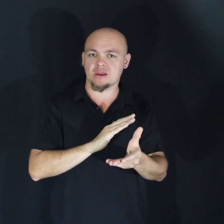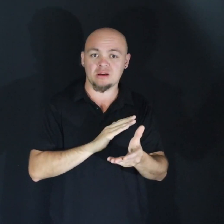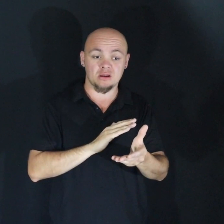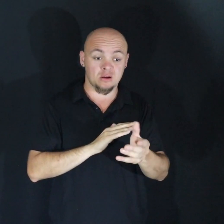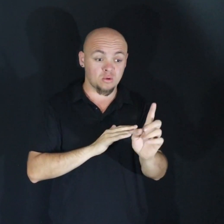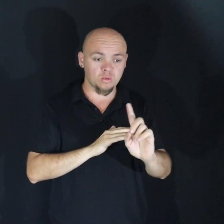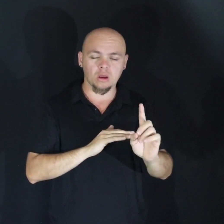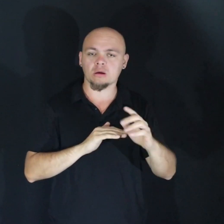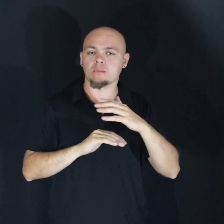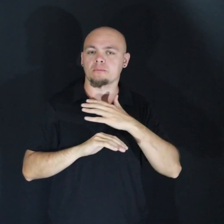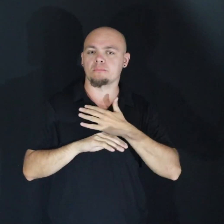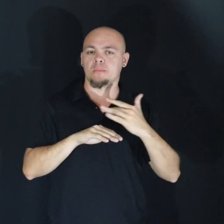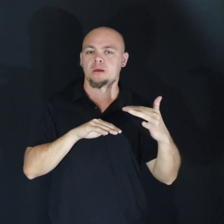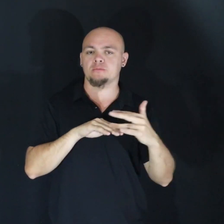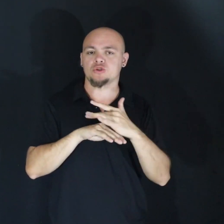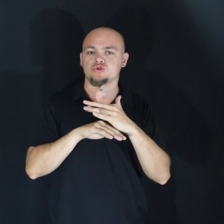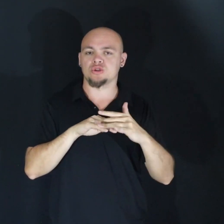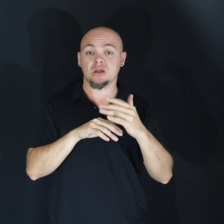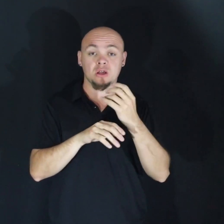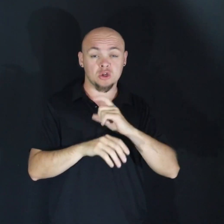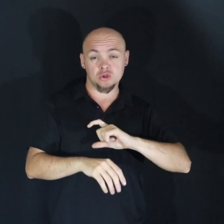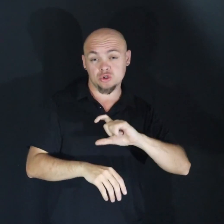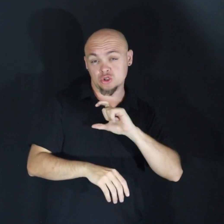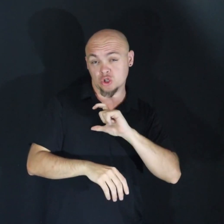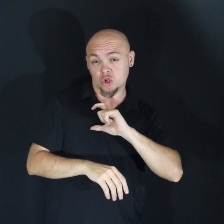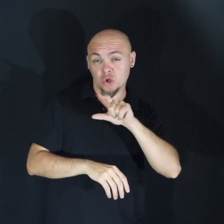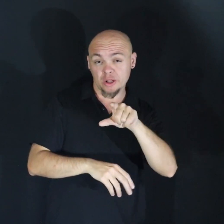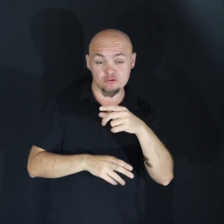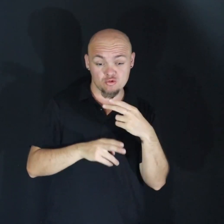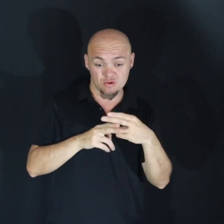shores. Security, you call it.